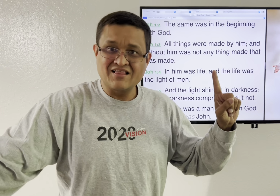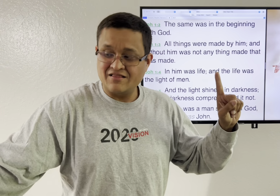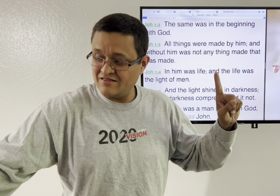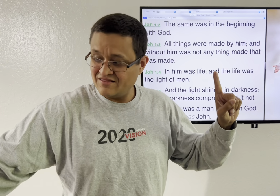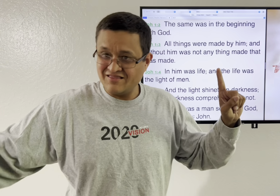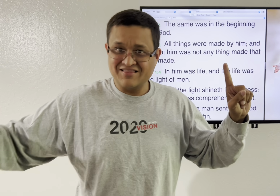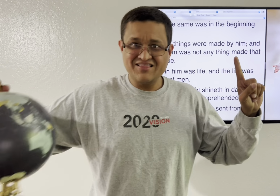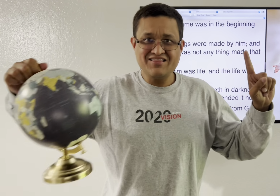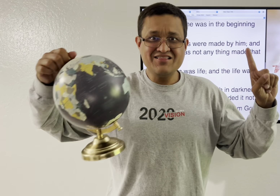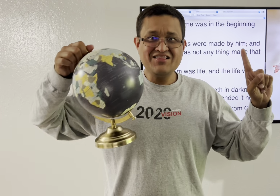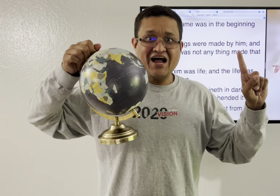So He giveth life.